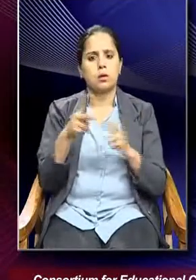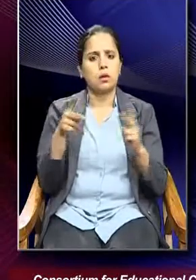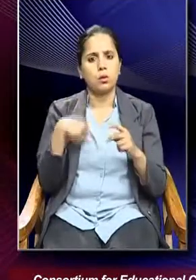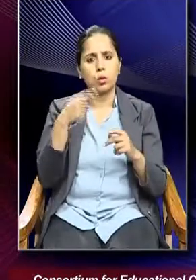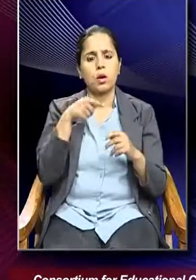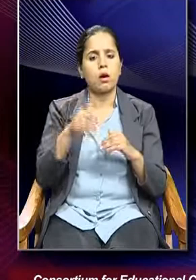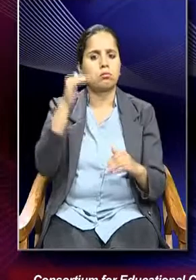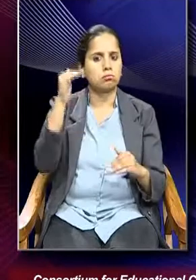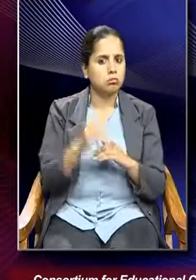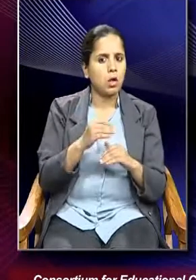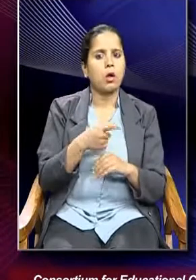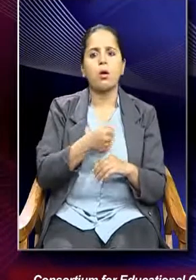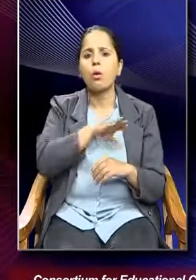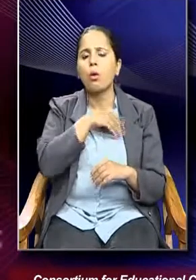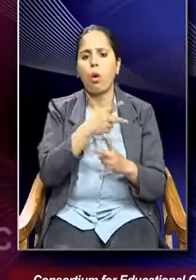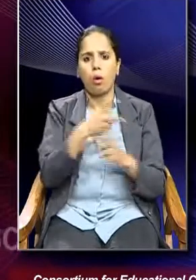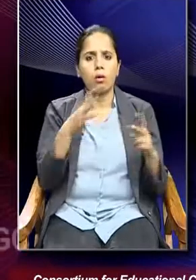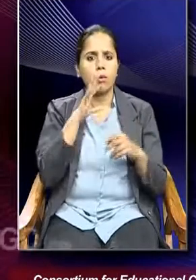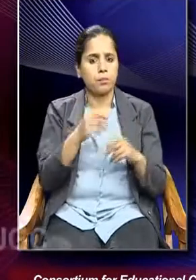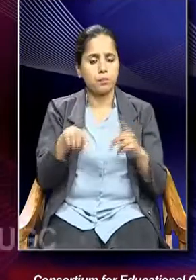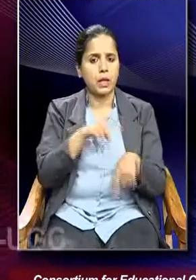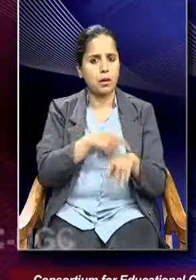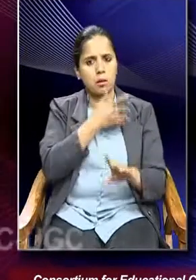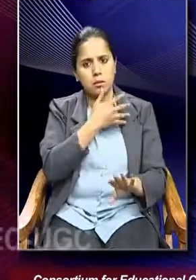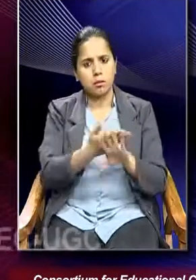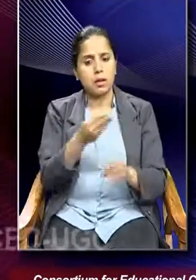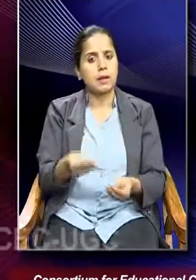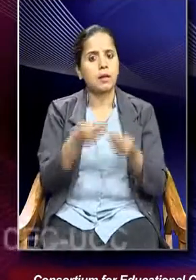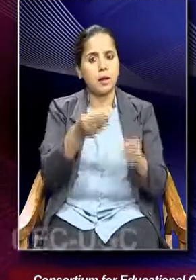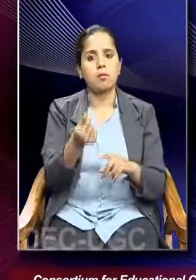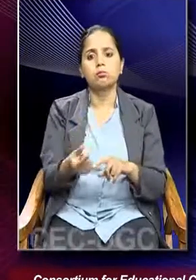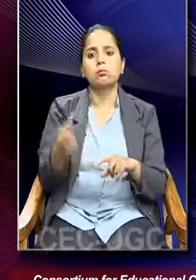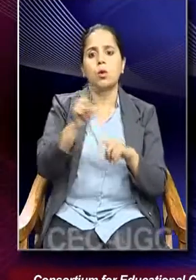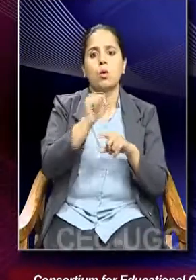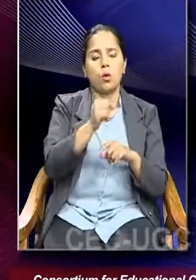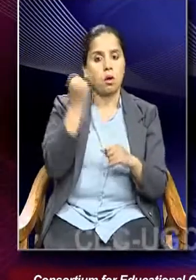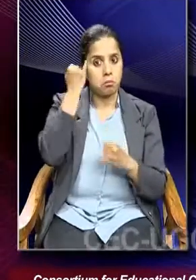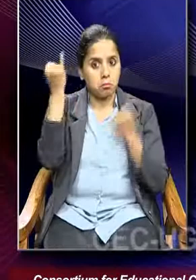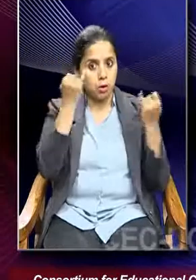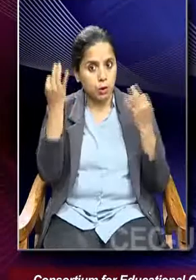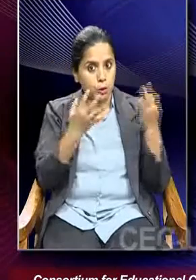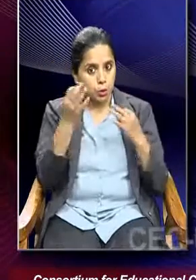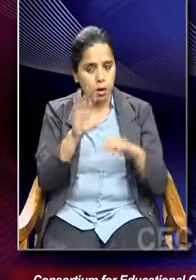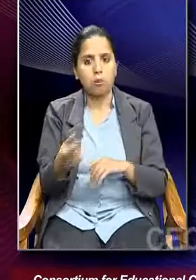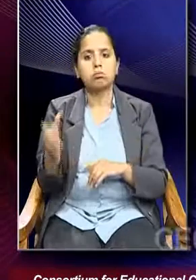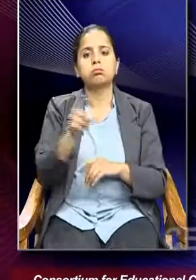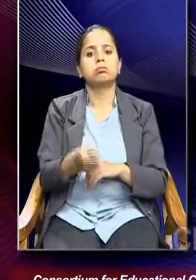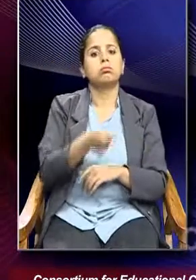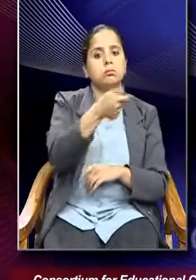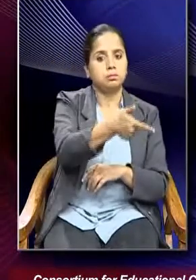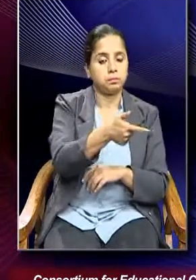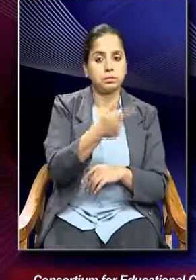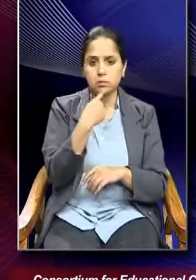abatement cost over the time by providing incentive for innovation also. So it